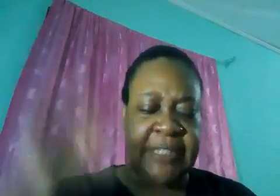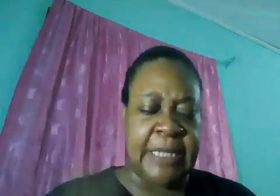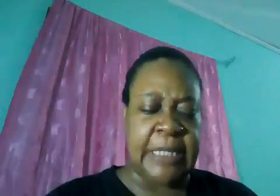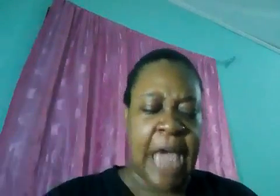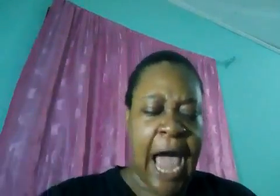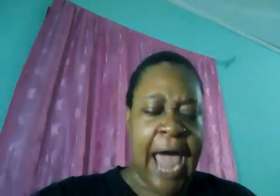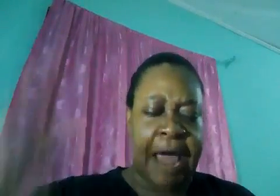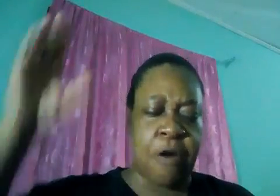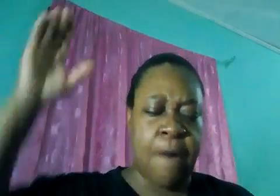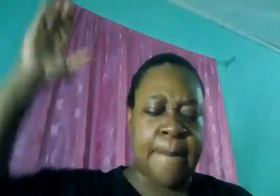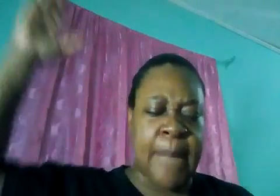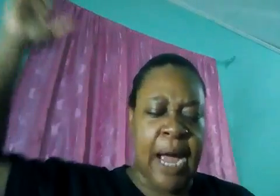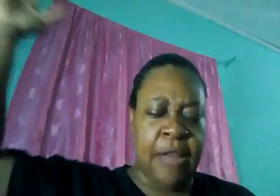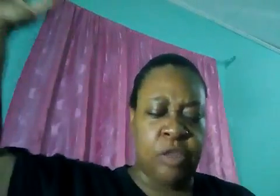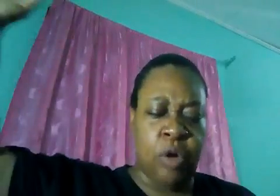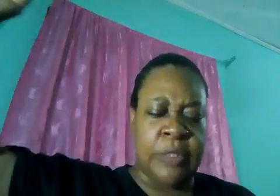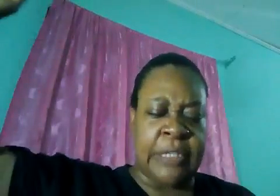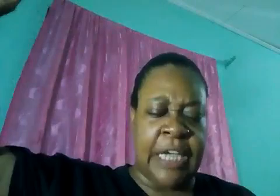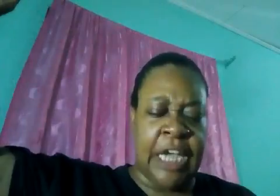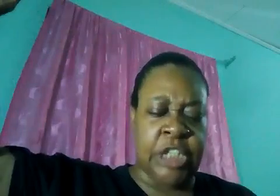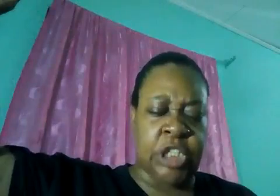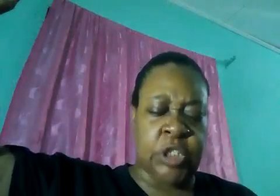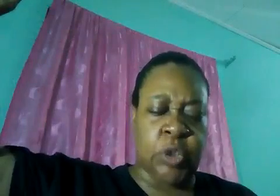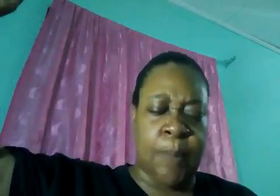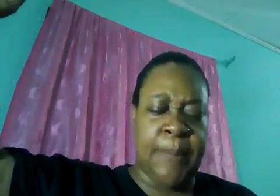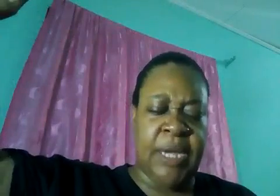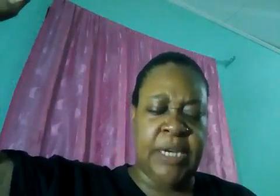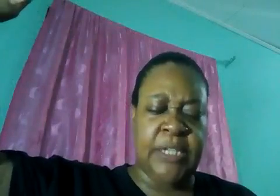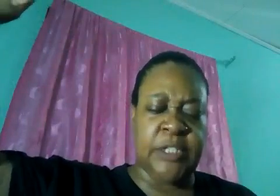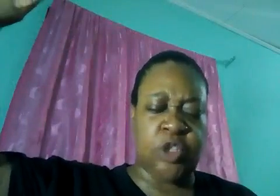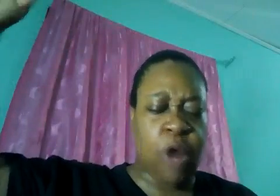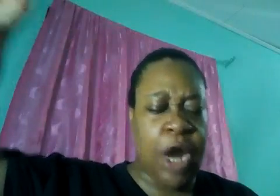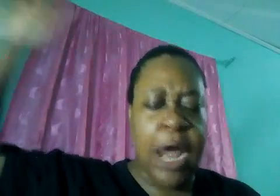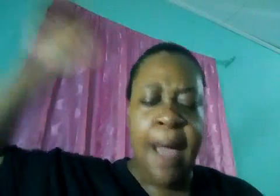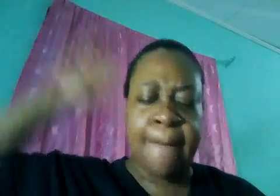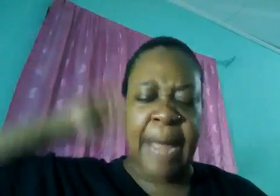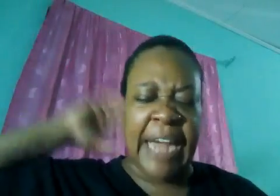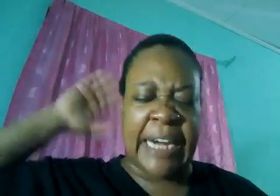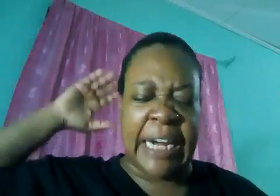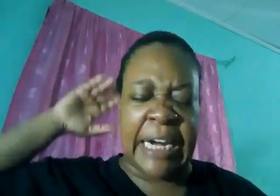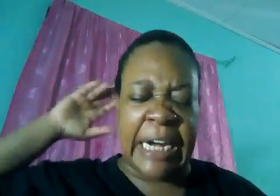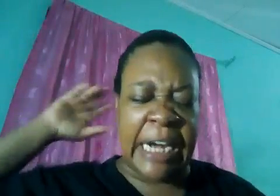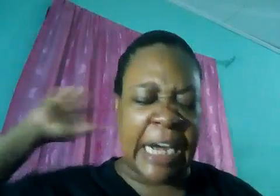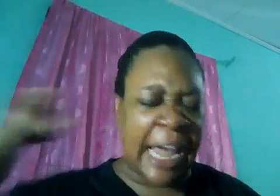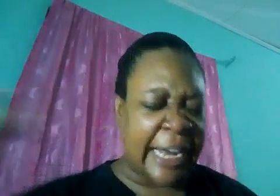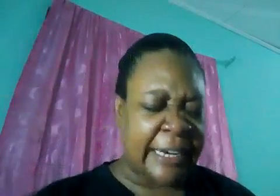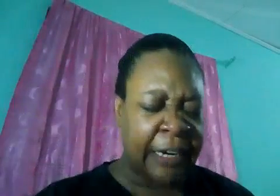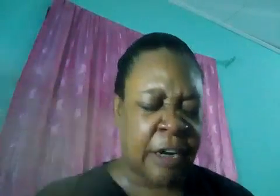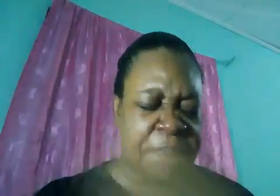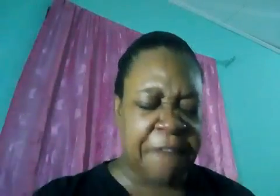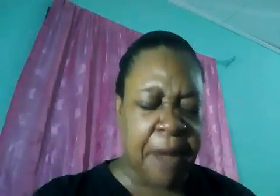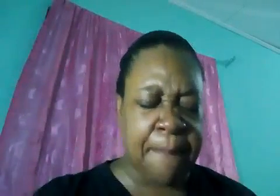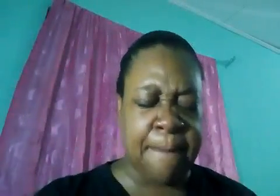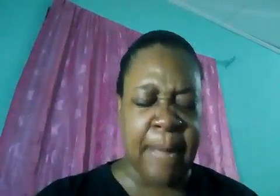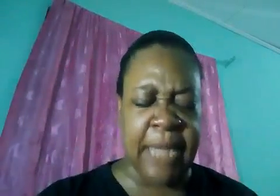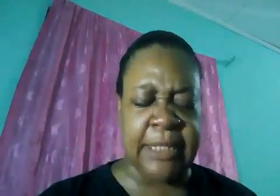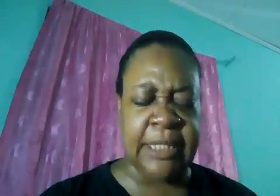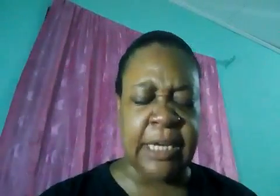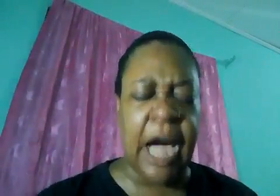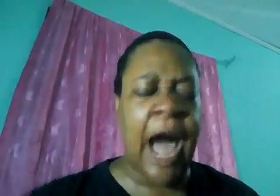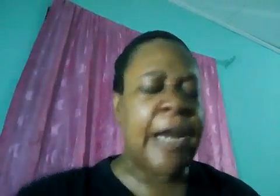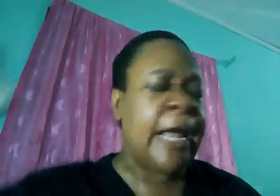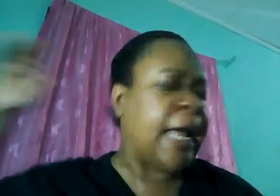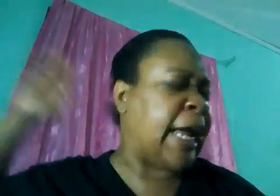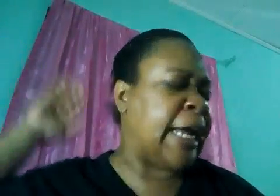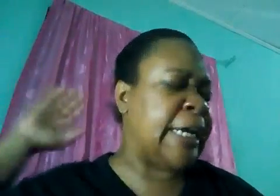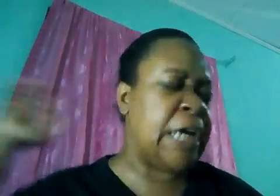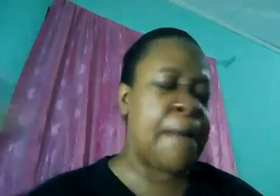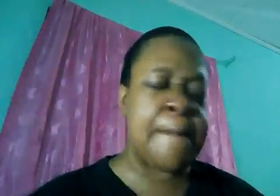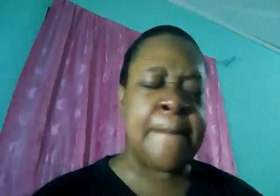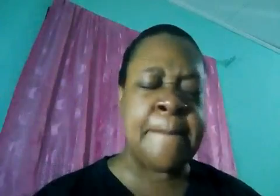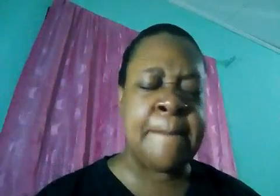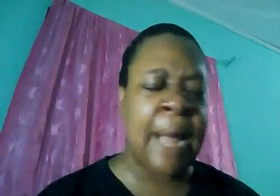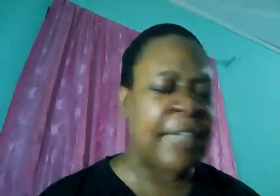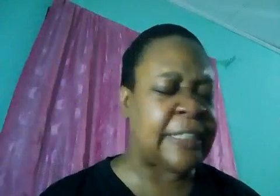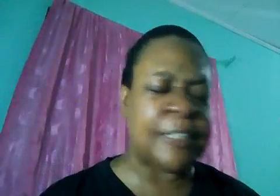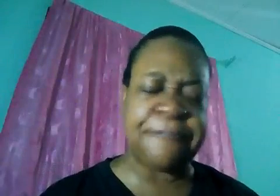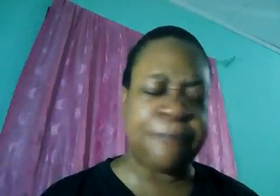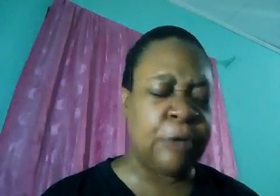I command those cages to be destroyed by the lightning of Almighty God in the mighty full name